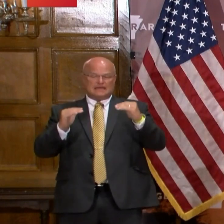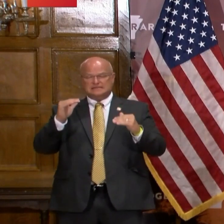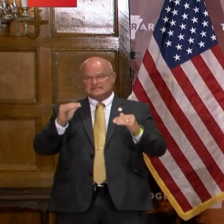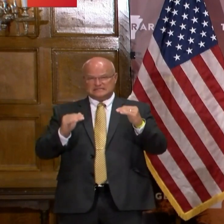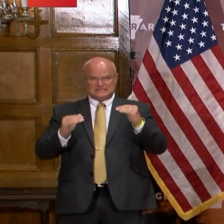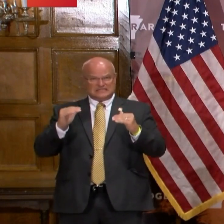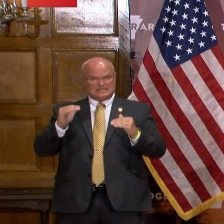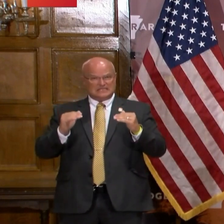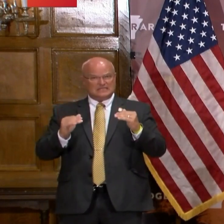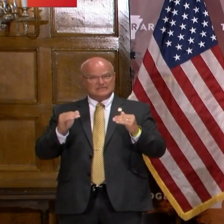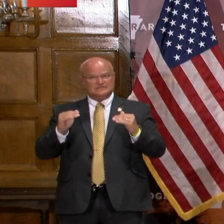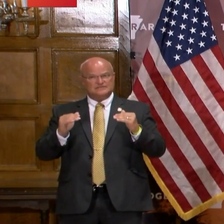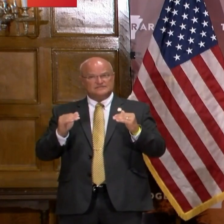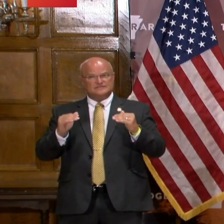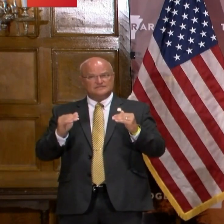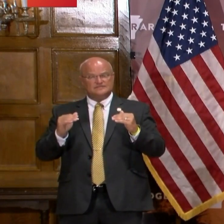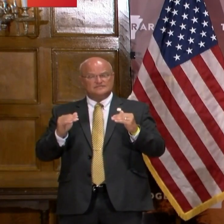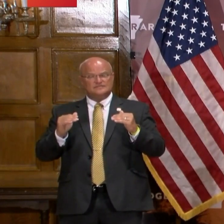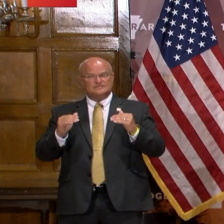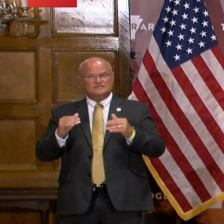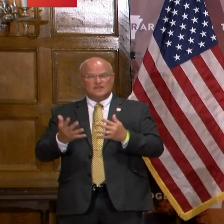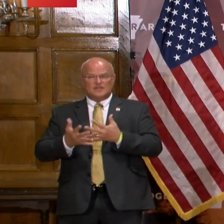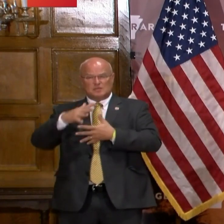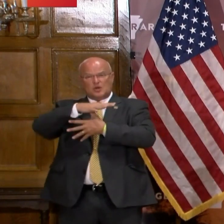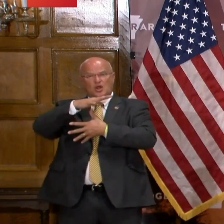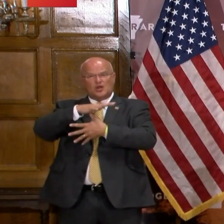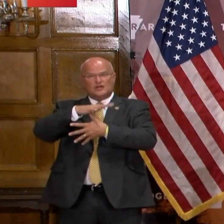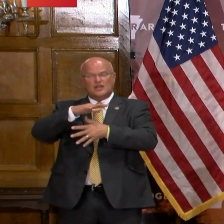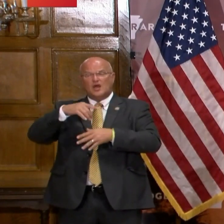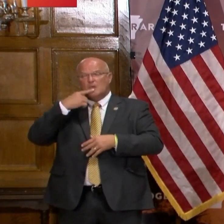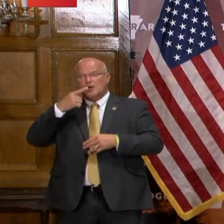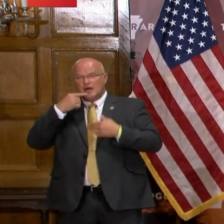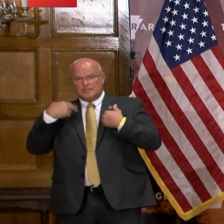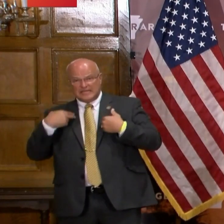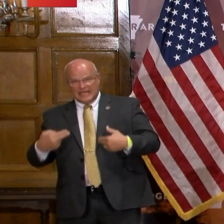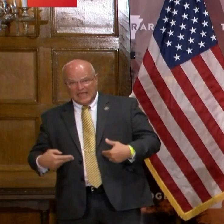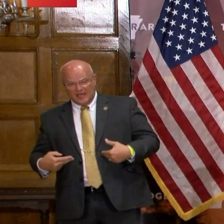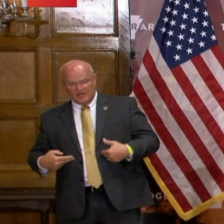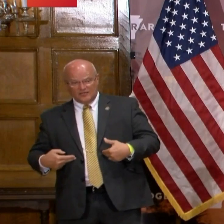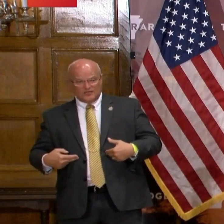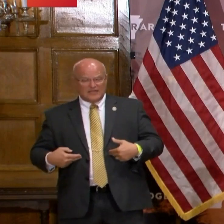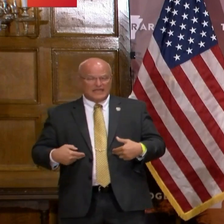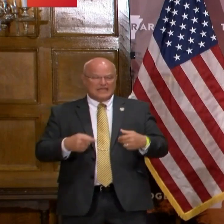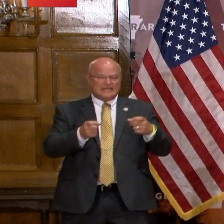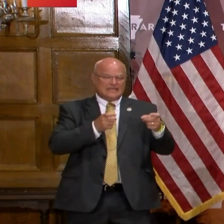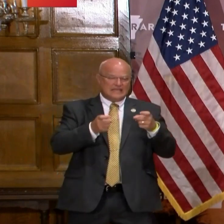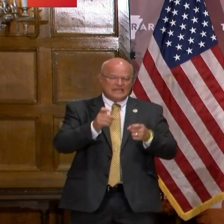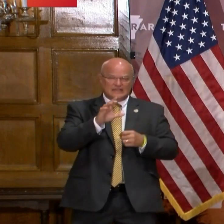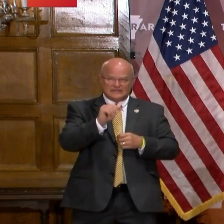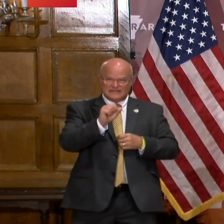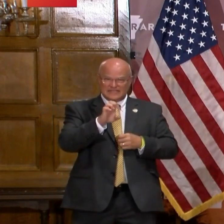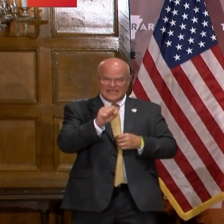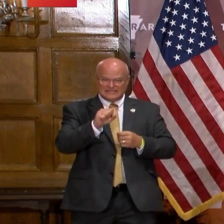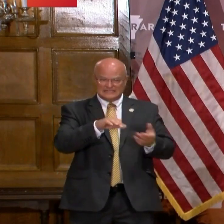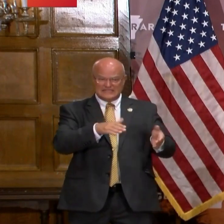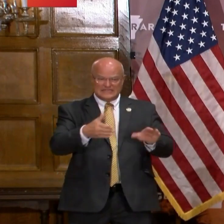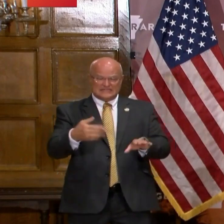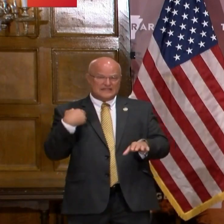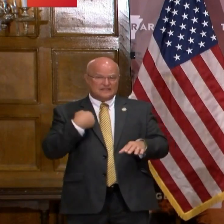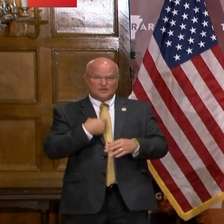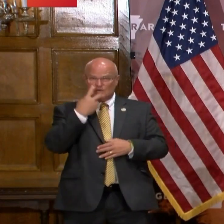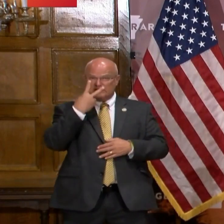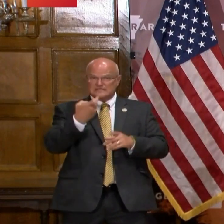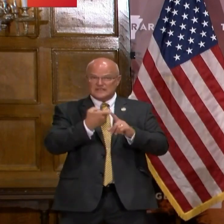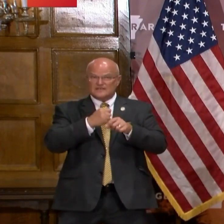balancing the priority on public health and getting a handle on the cases and the deaths that we see from